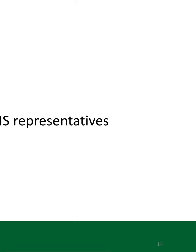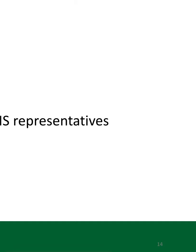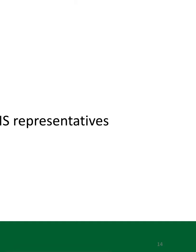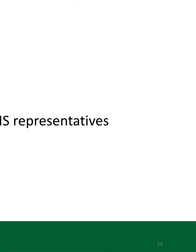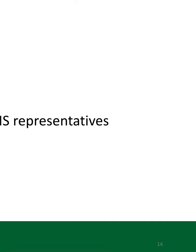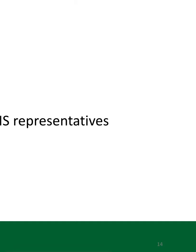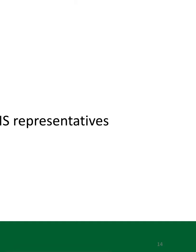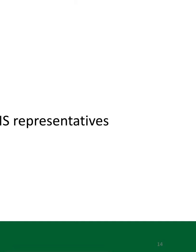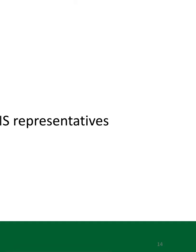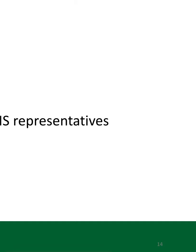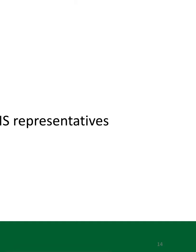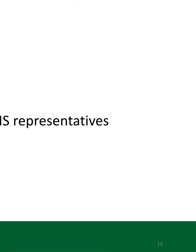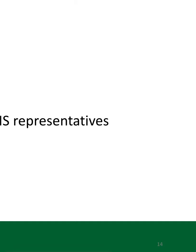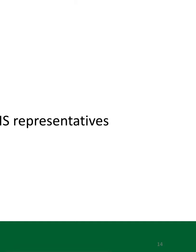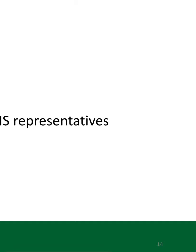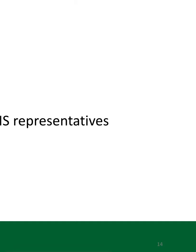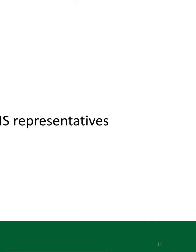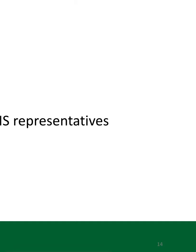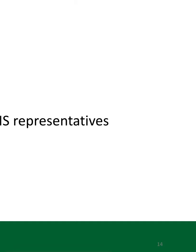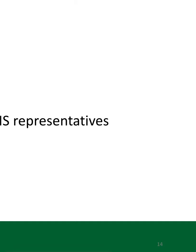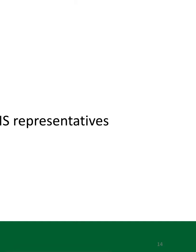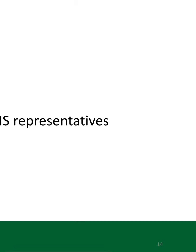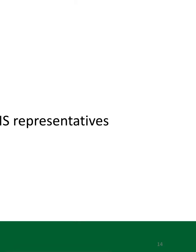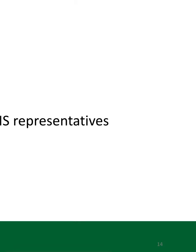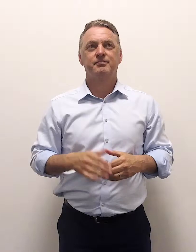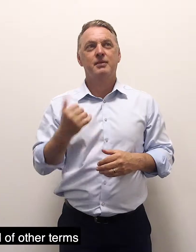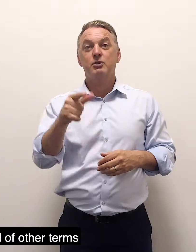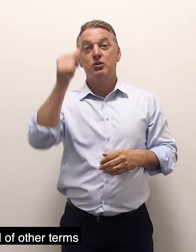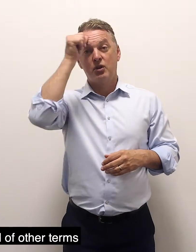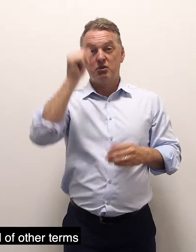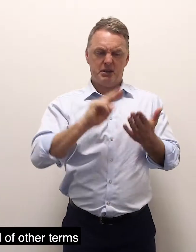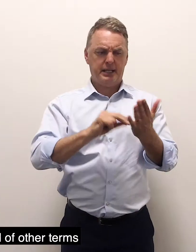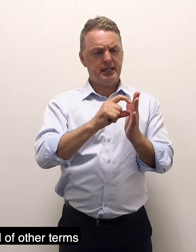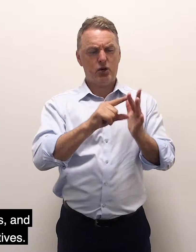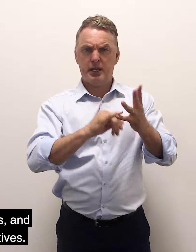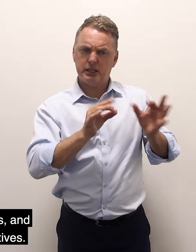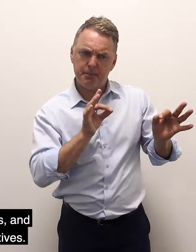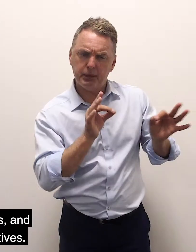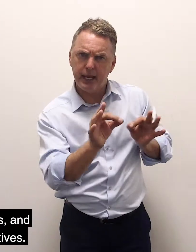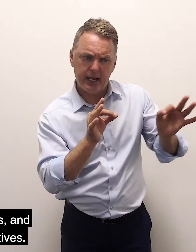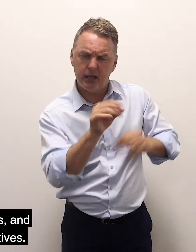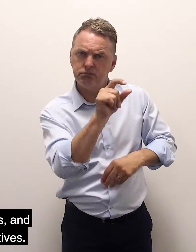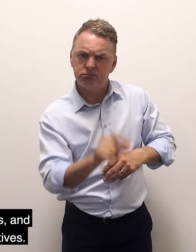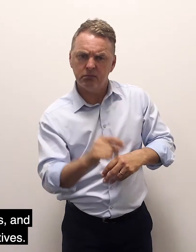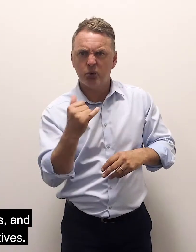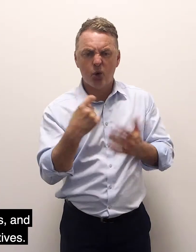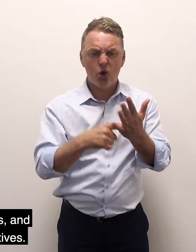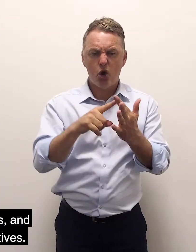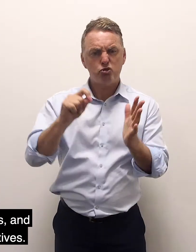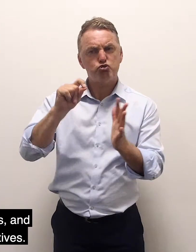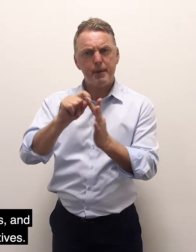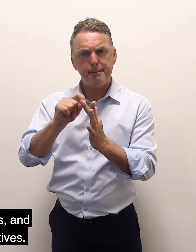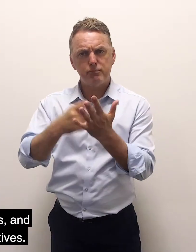Slide saying NDIS planners and other NDIS representatives. Then you might have heard of other terms like NDIS planners